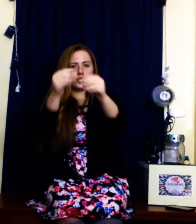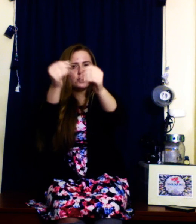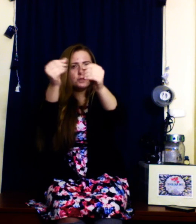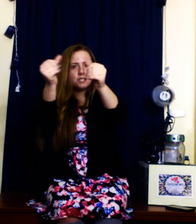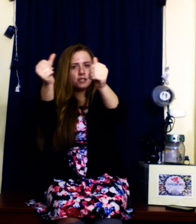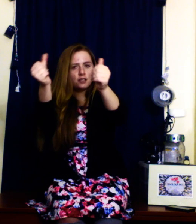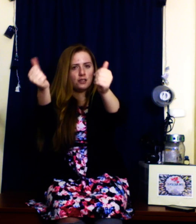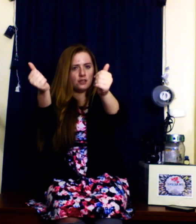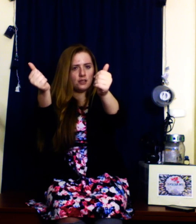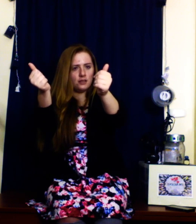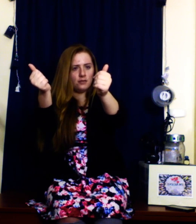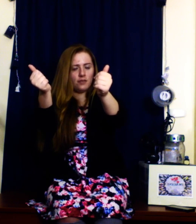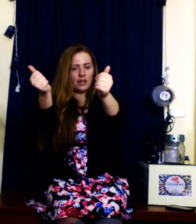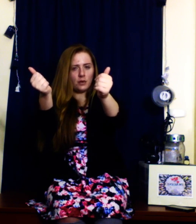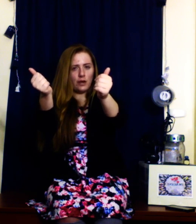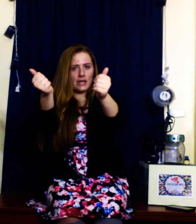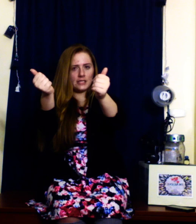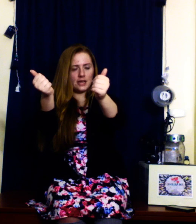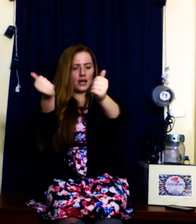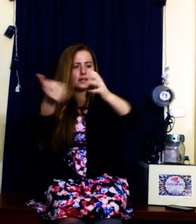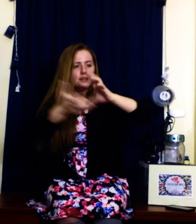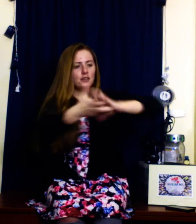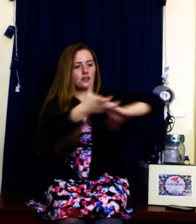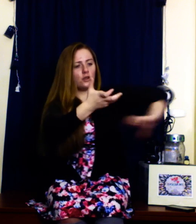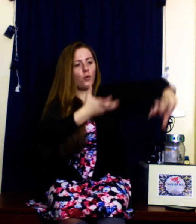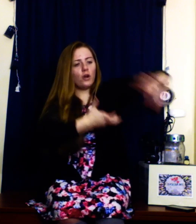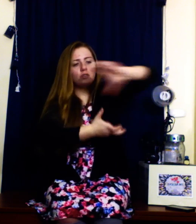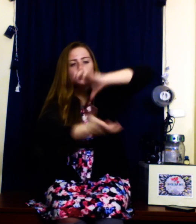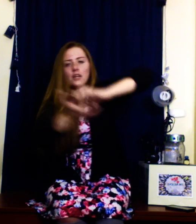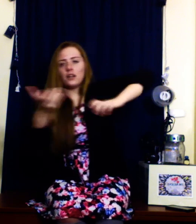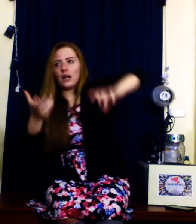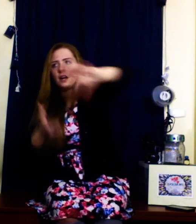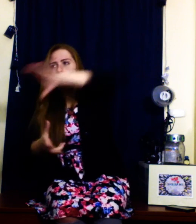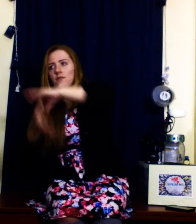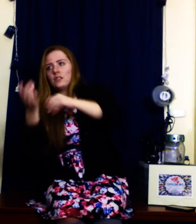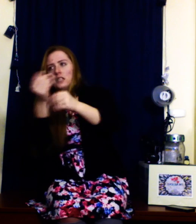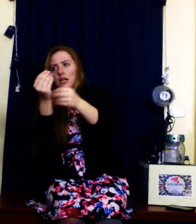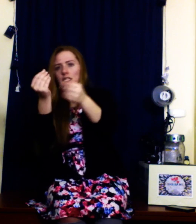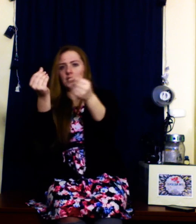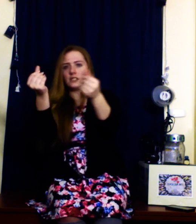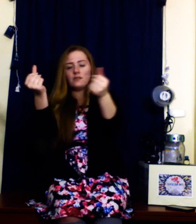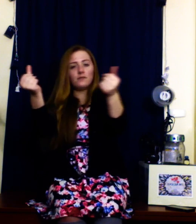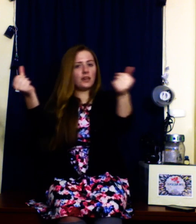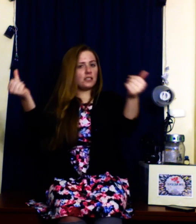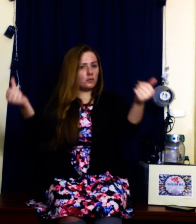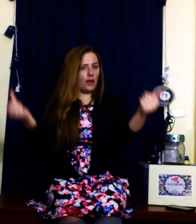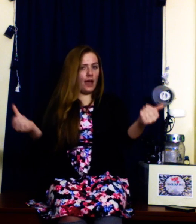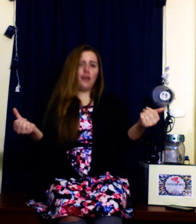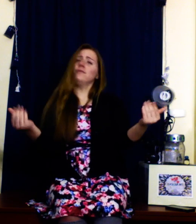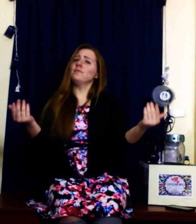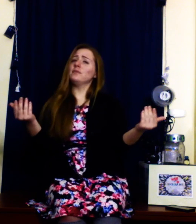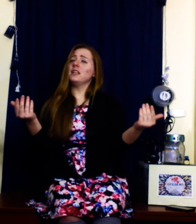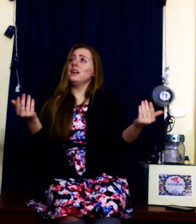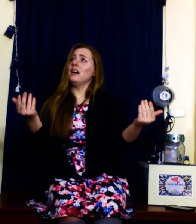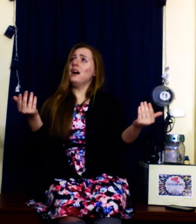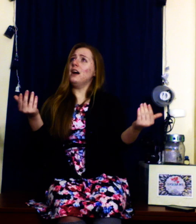uses the fade away sign. So the wandering clouds of the dust fades away, and